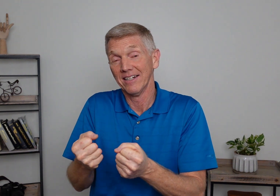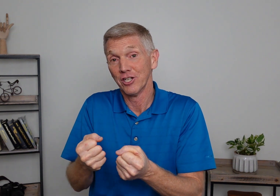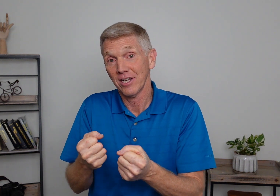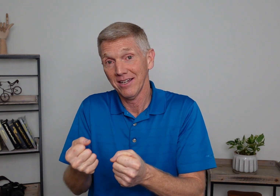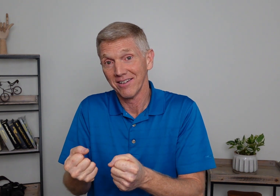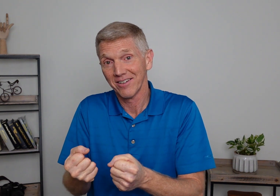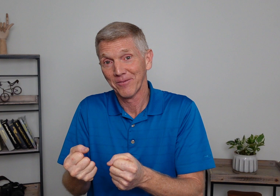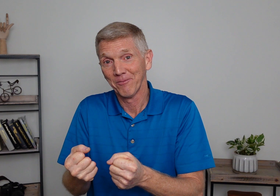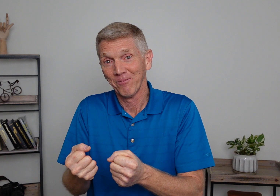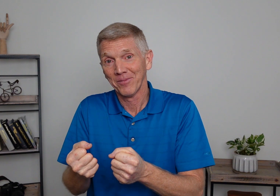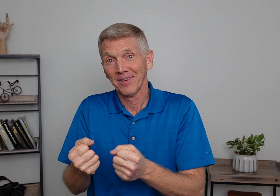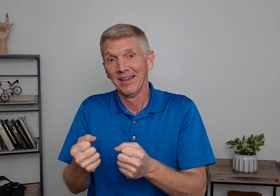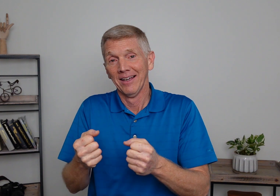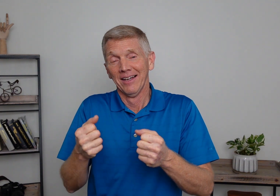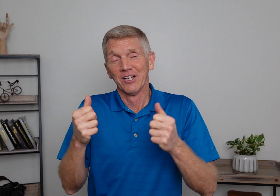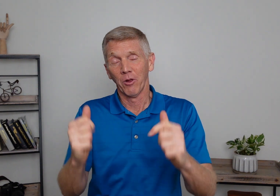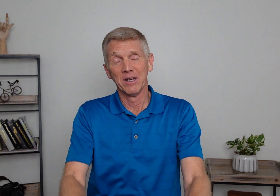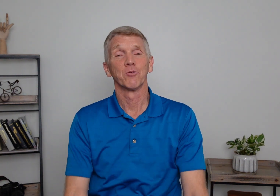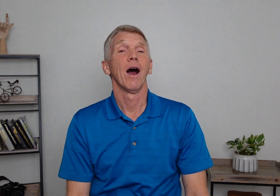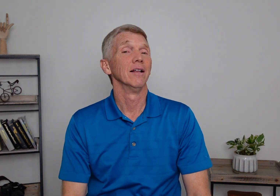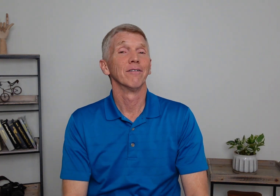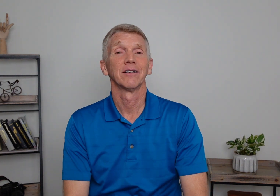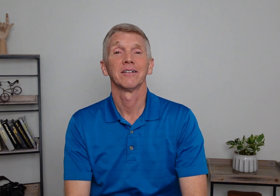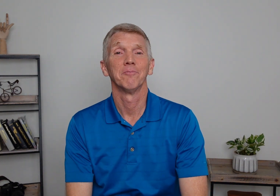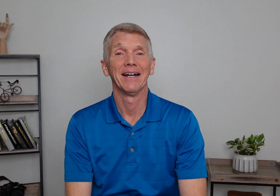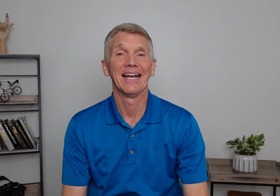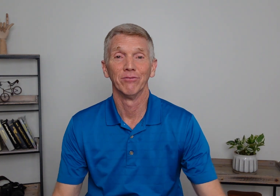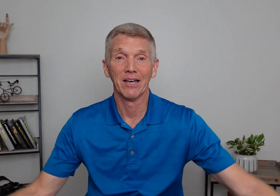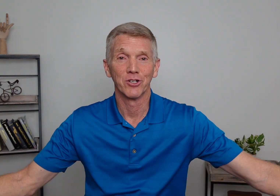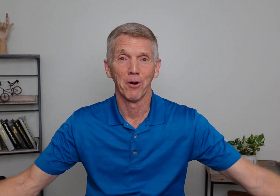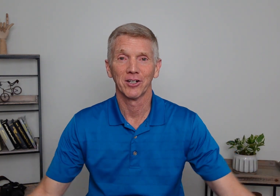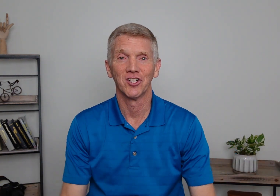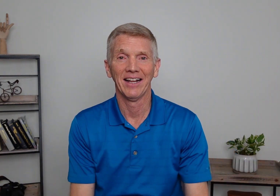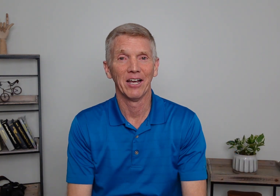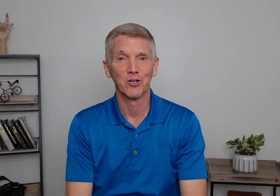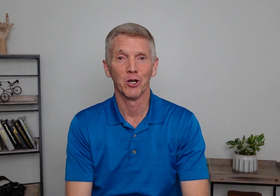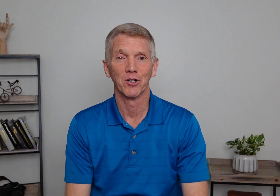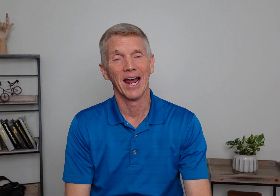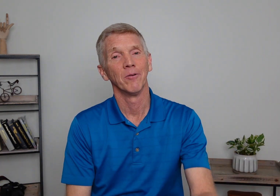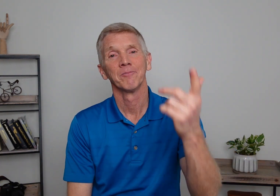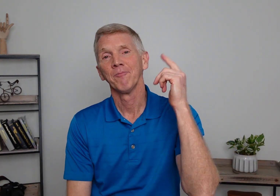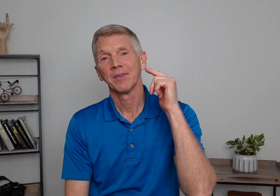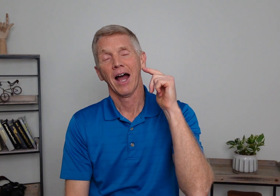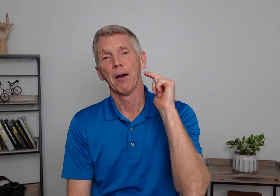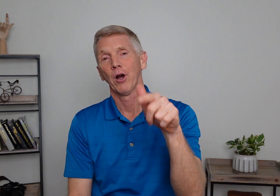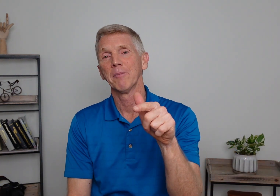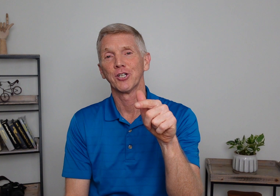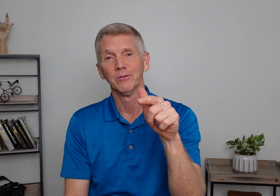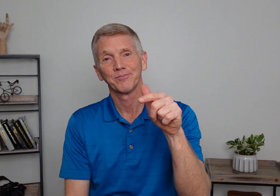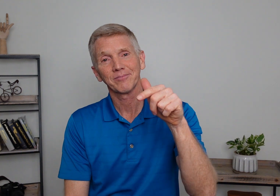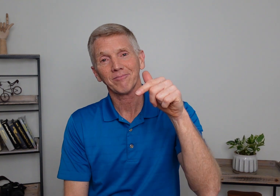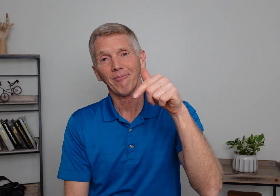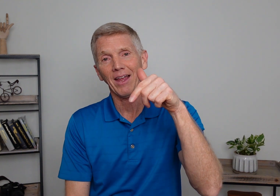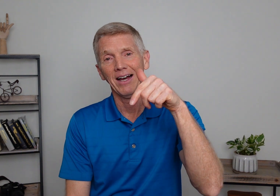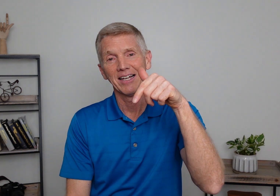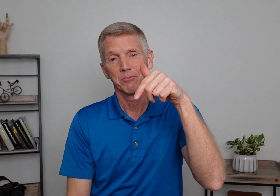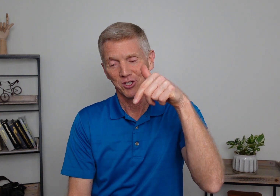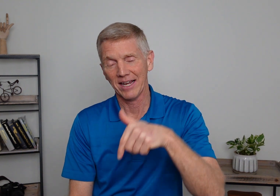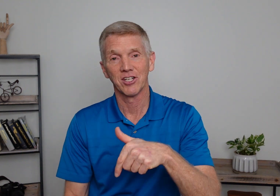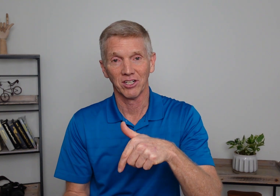kindness is. It's one of the reasons why I love my native language, American Sign Language, so much. Now, I promised you some sentences along